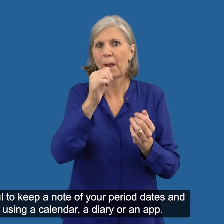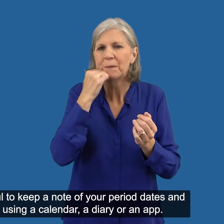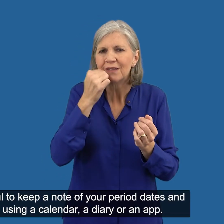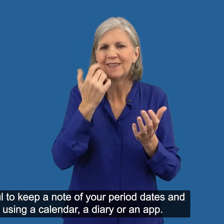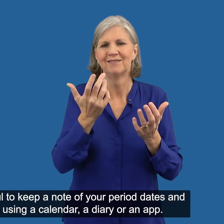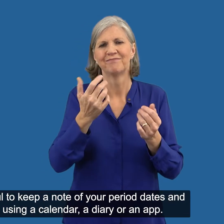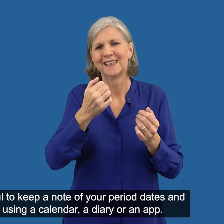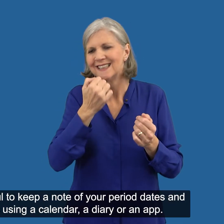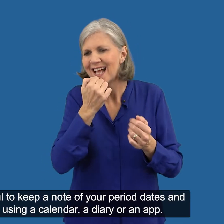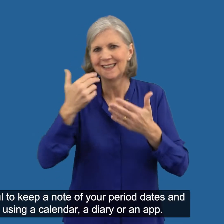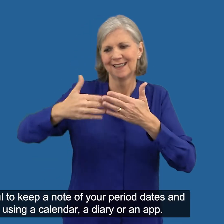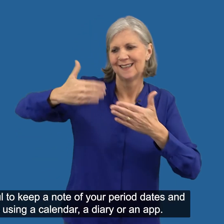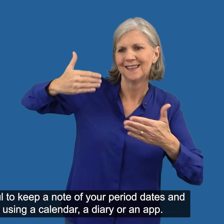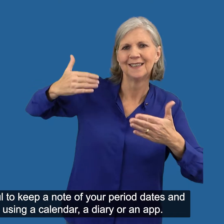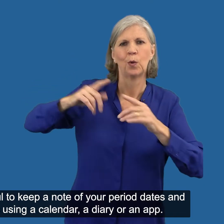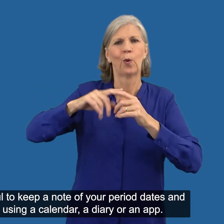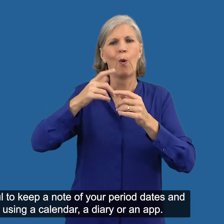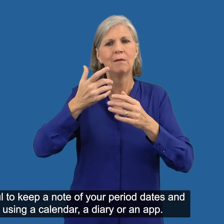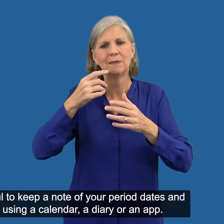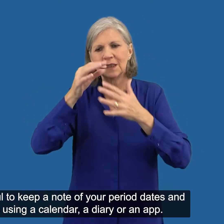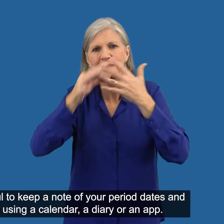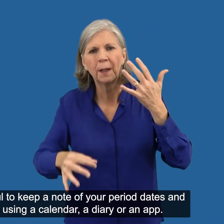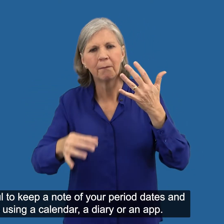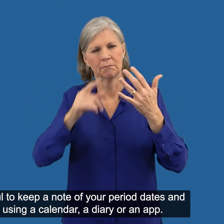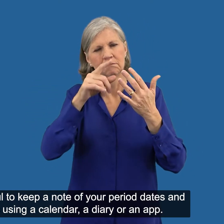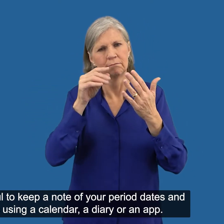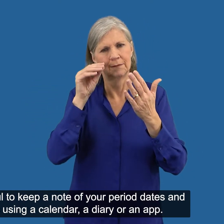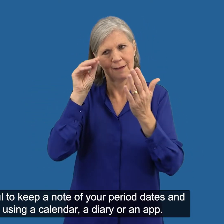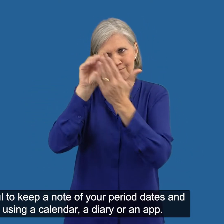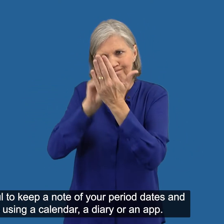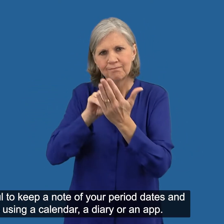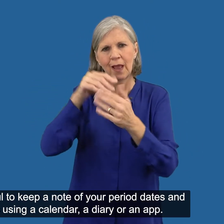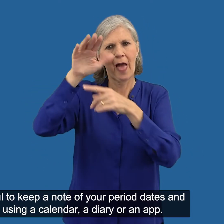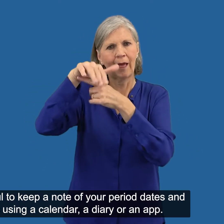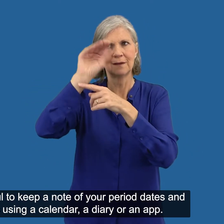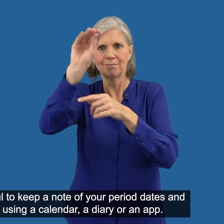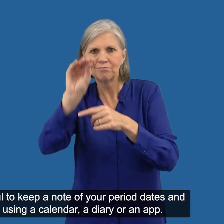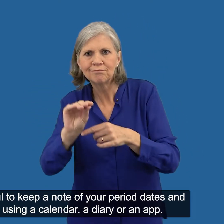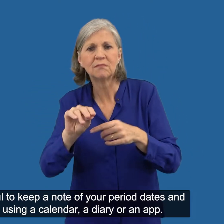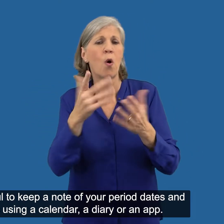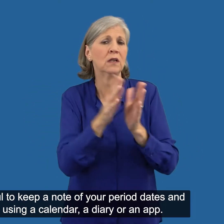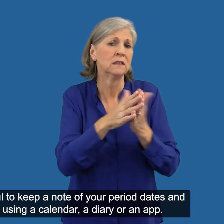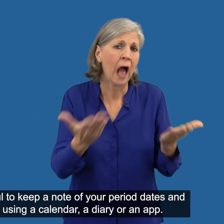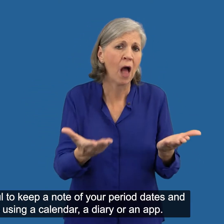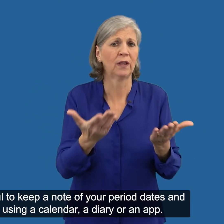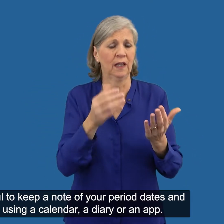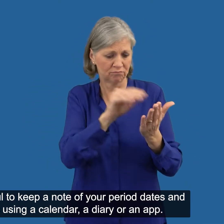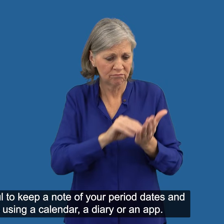It can be helpful to keep a note of your period dates and symptoms using a calendar, a diary, or an app.